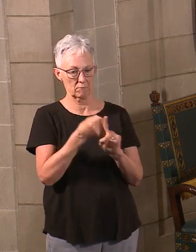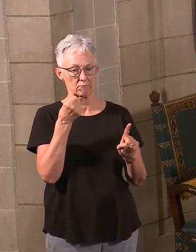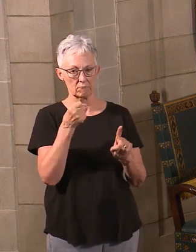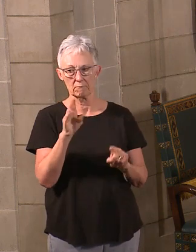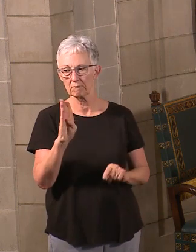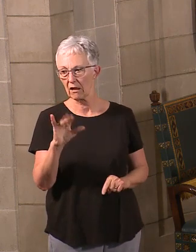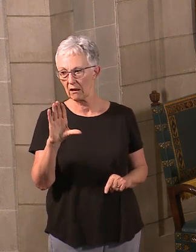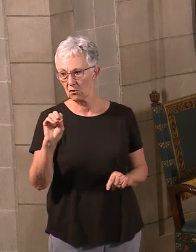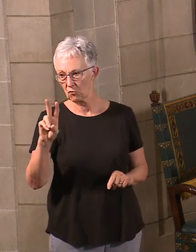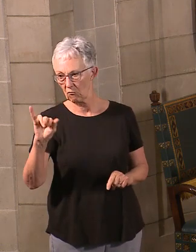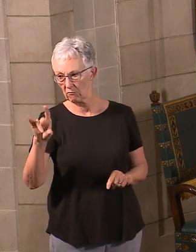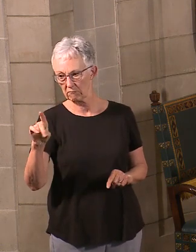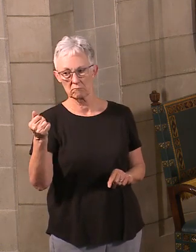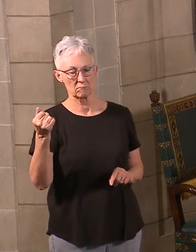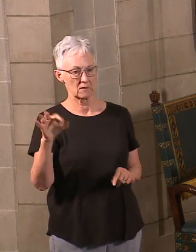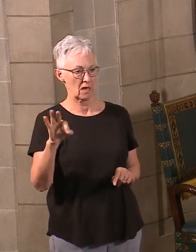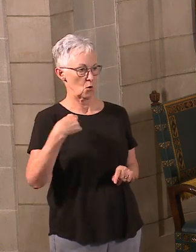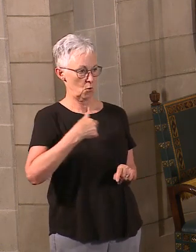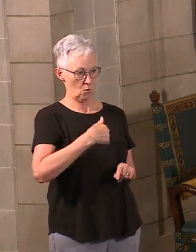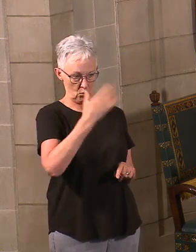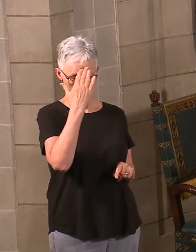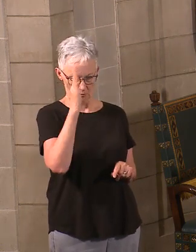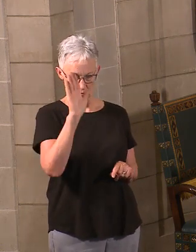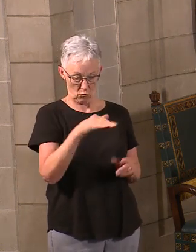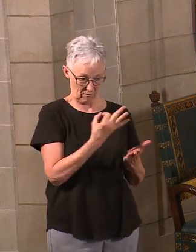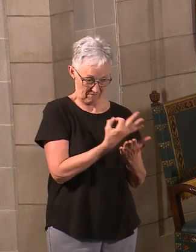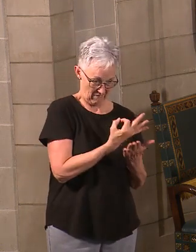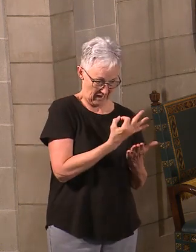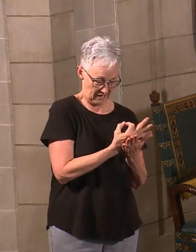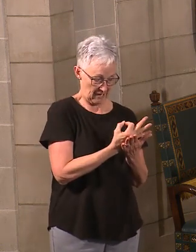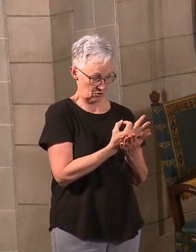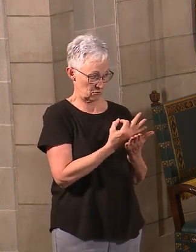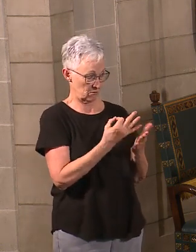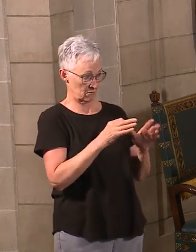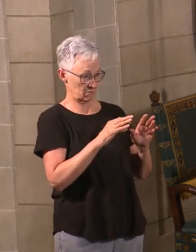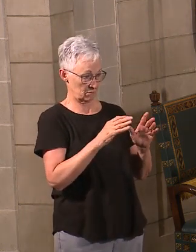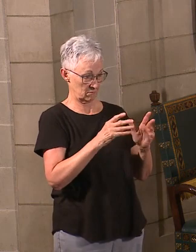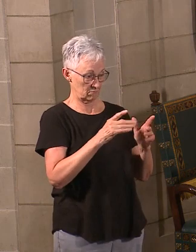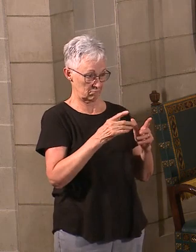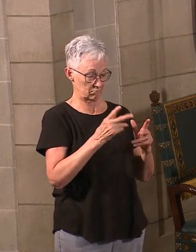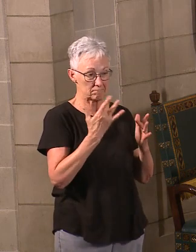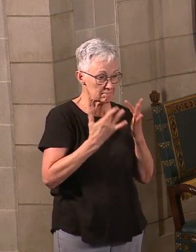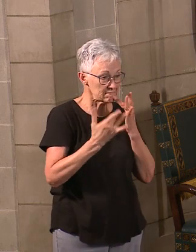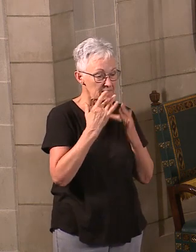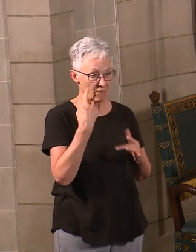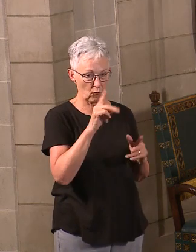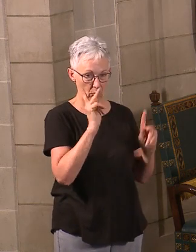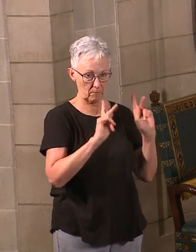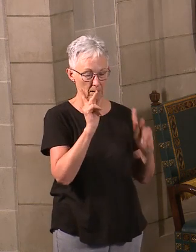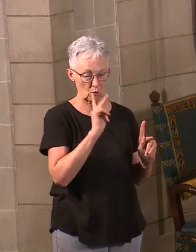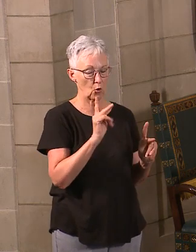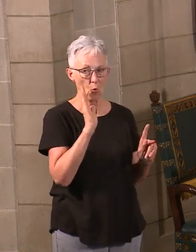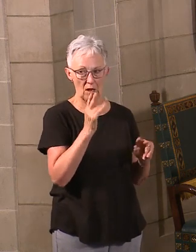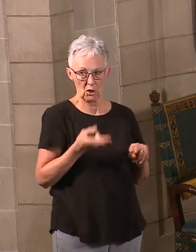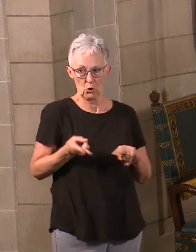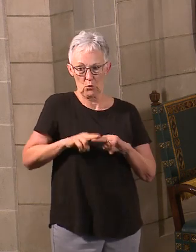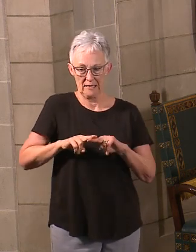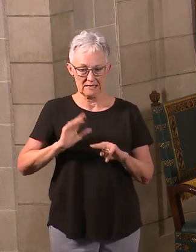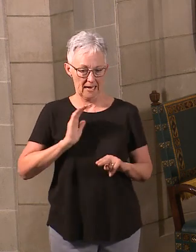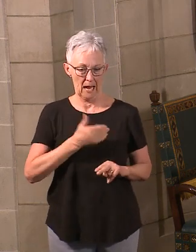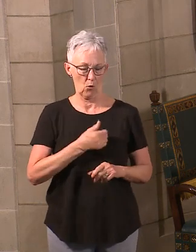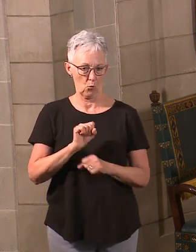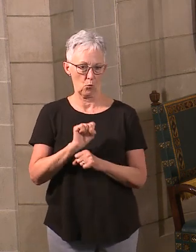concerned with the financial impact across Nebraska and believe our efforts will increase food security during this crisis. Our partners in